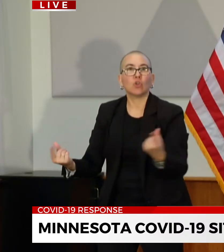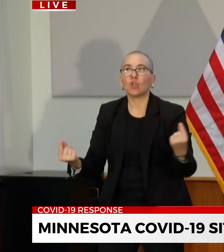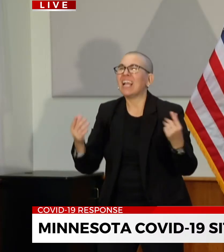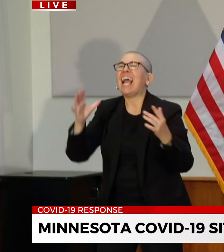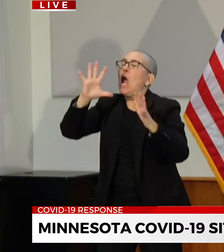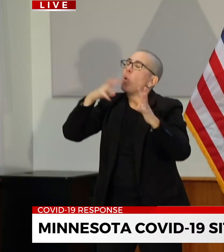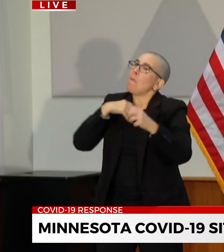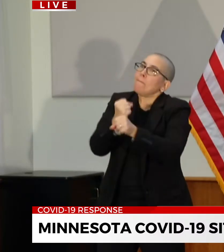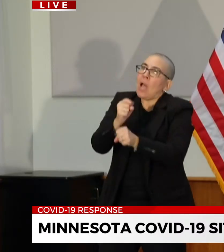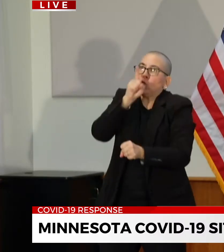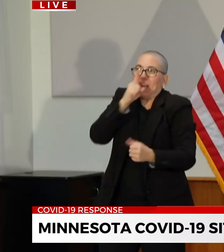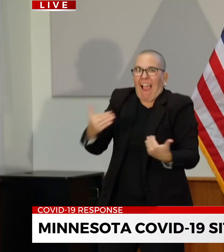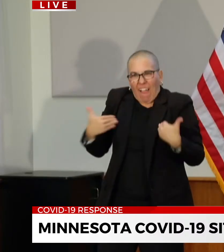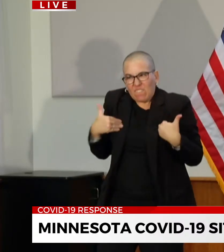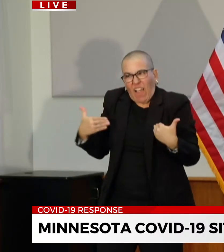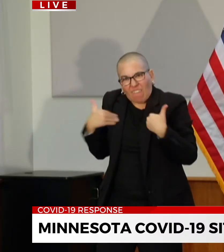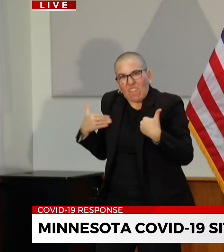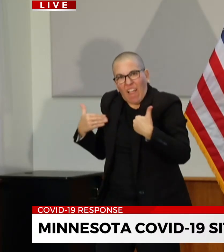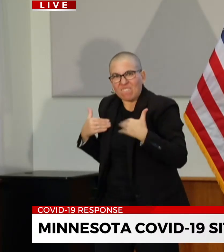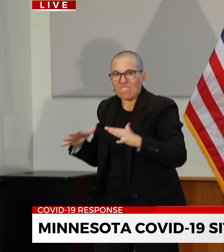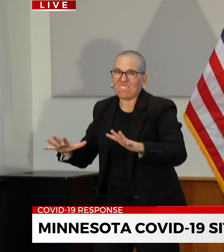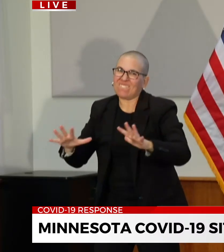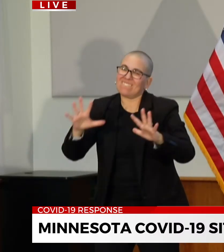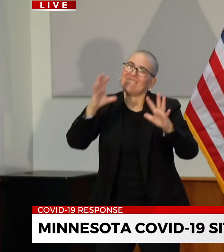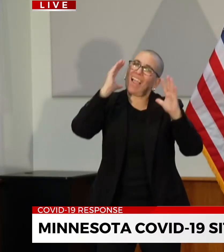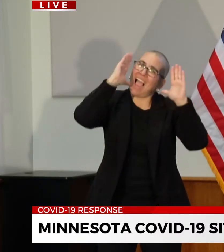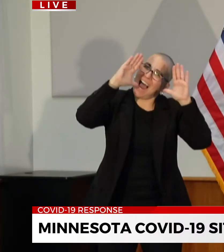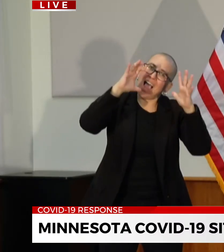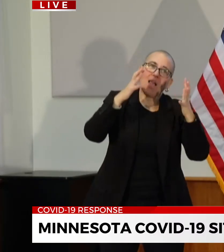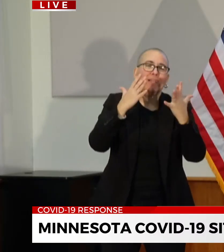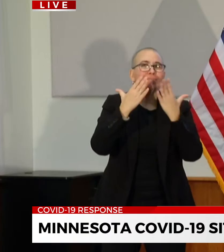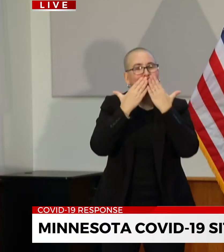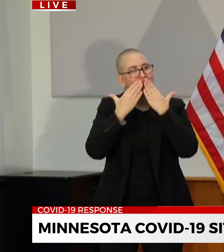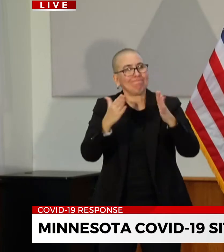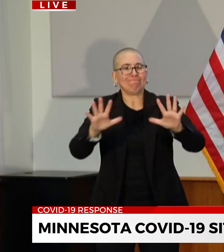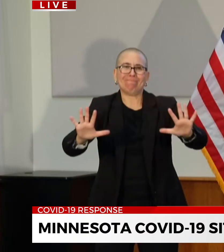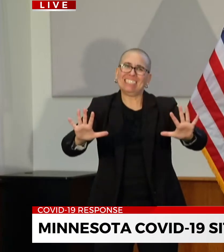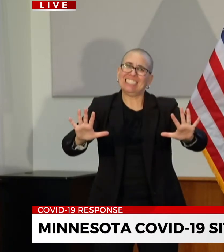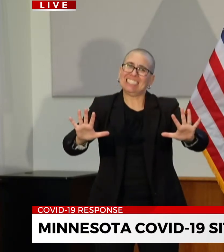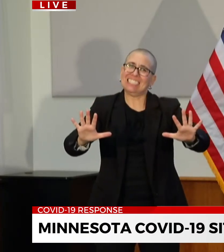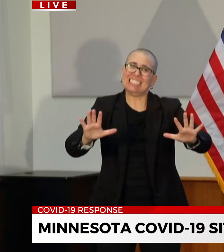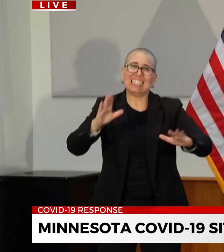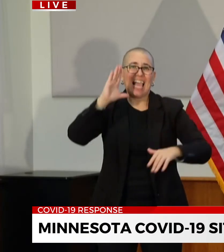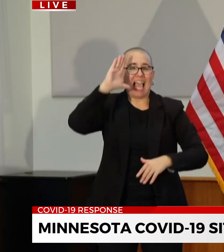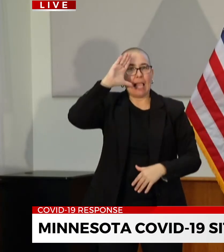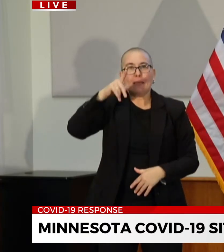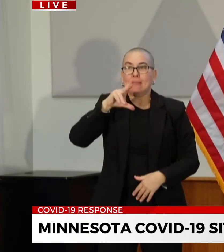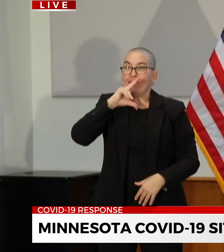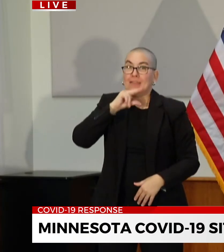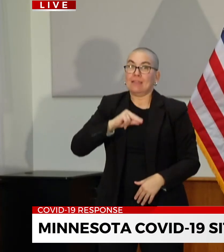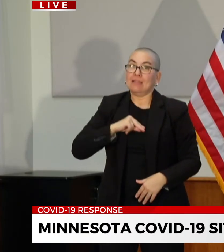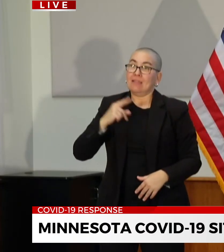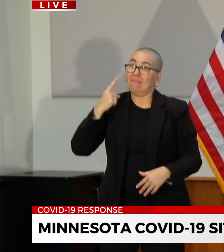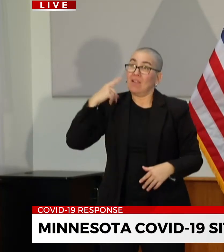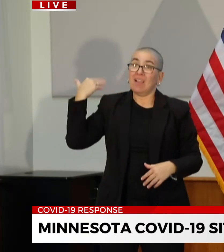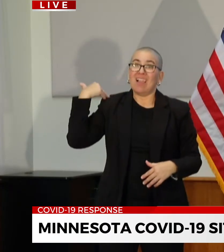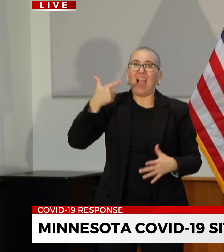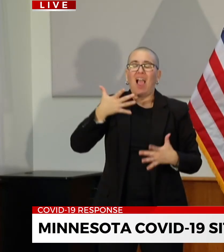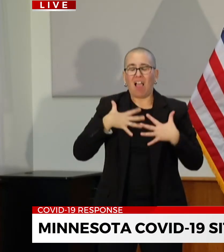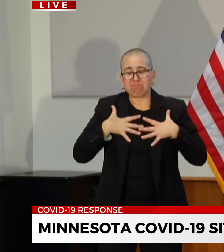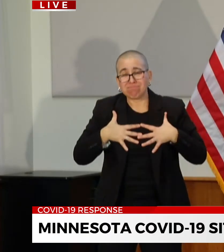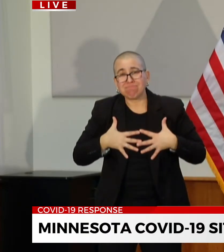Minnesotans, thank you. I'll give my one more thanks to you on Thanksgiving for curtailing a little bit,